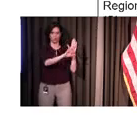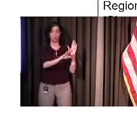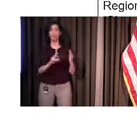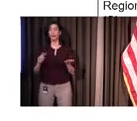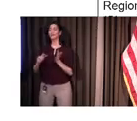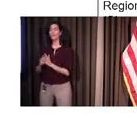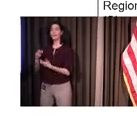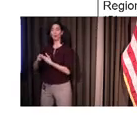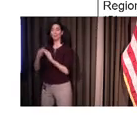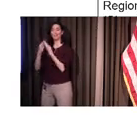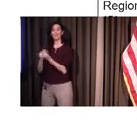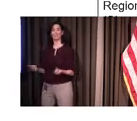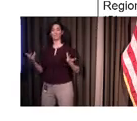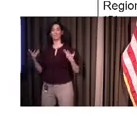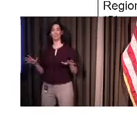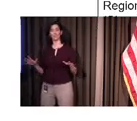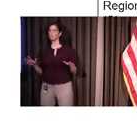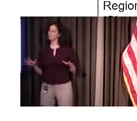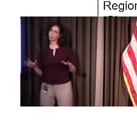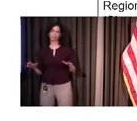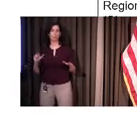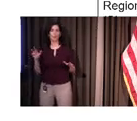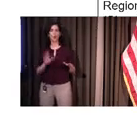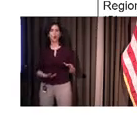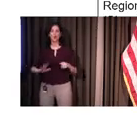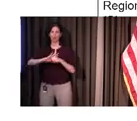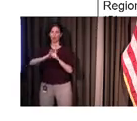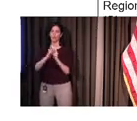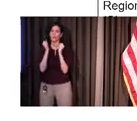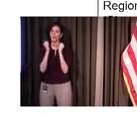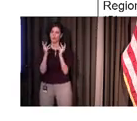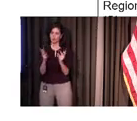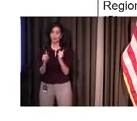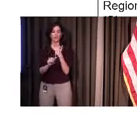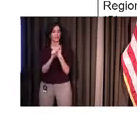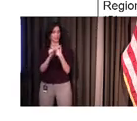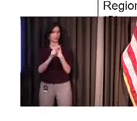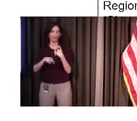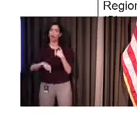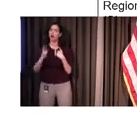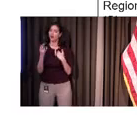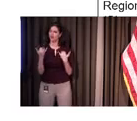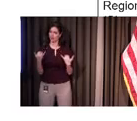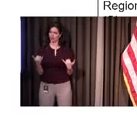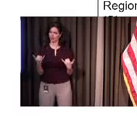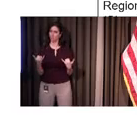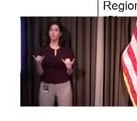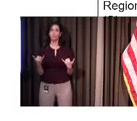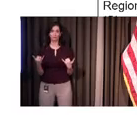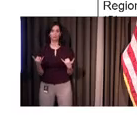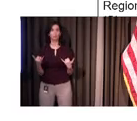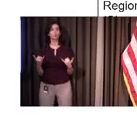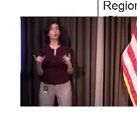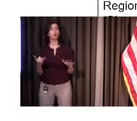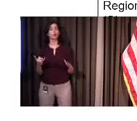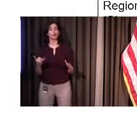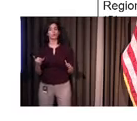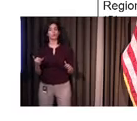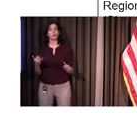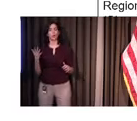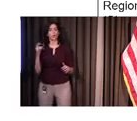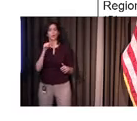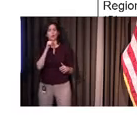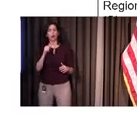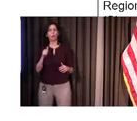a lot of COVID in Louisiana, a lot of risk right now, and the only reason why we're not in a worse place,